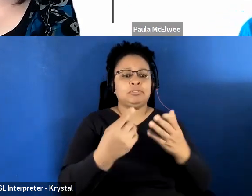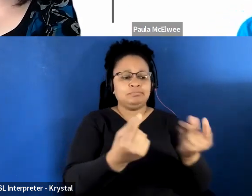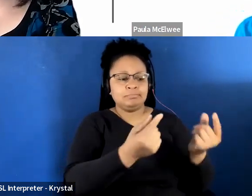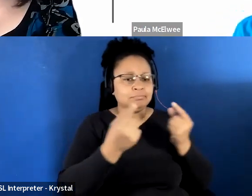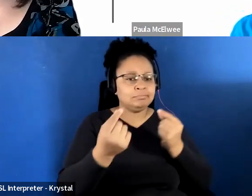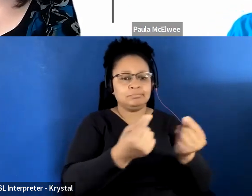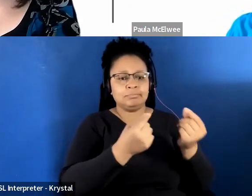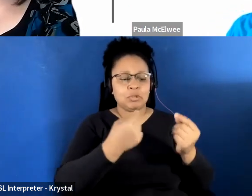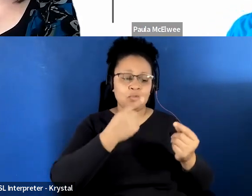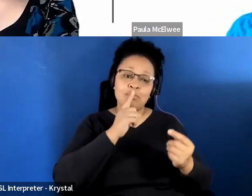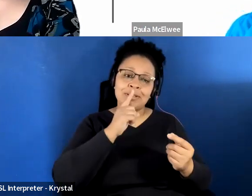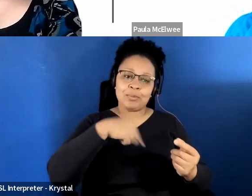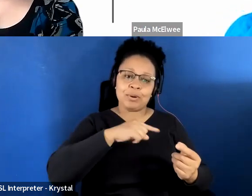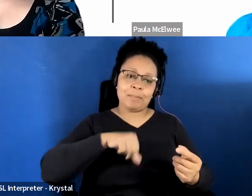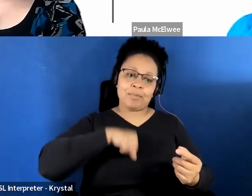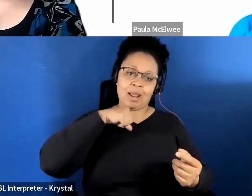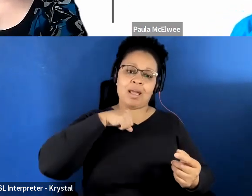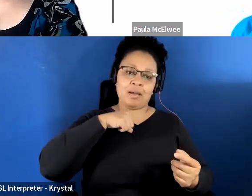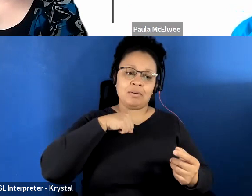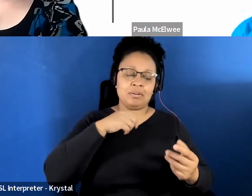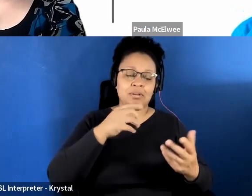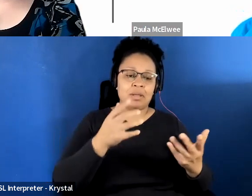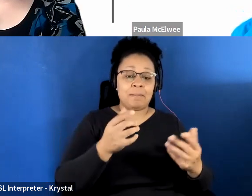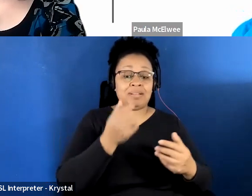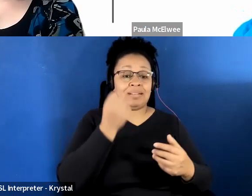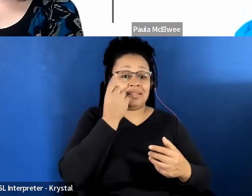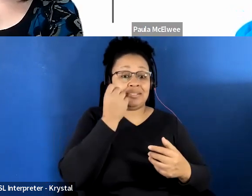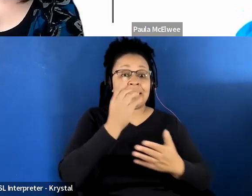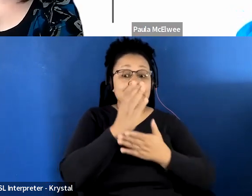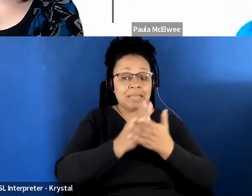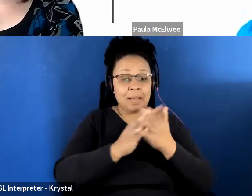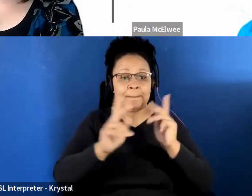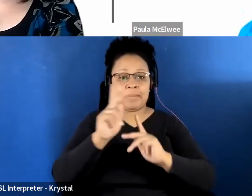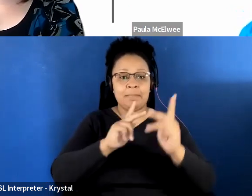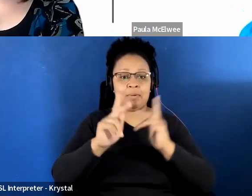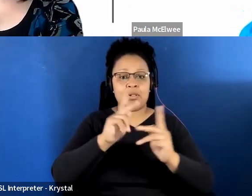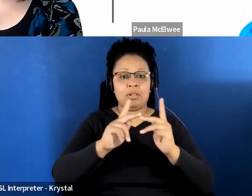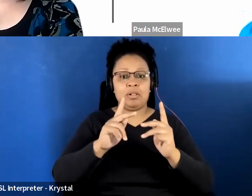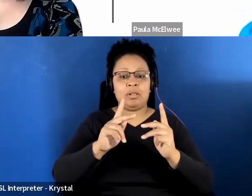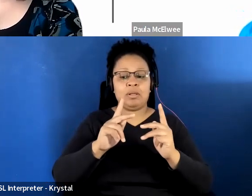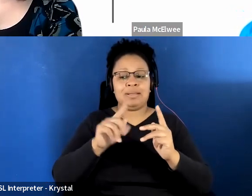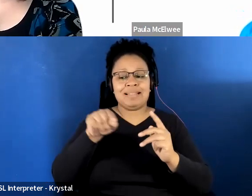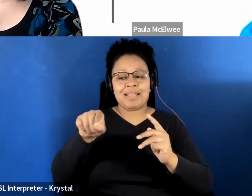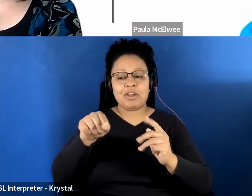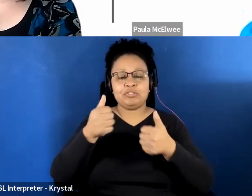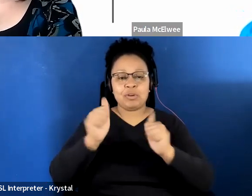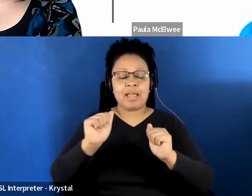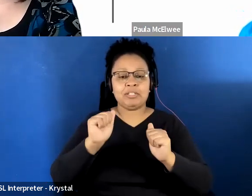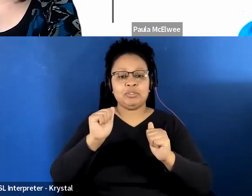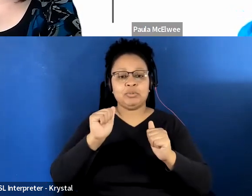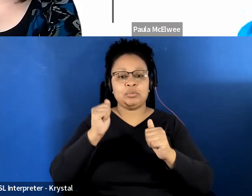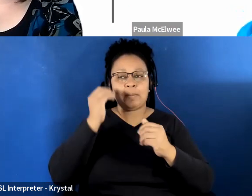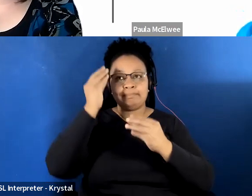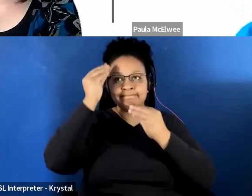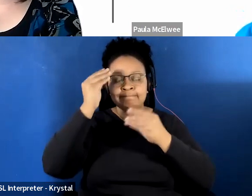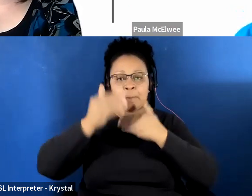of who we are and where we're from. But for some folks who are first approaching their disability and